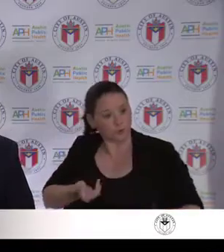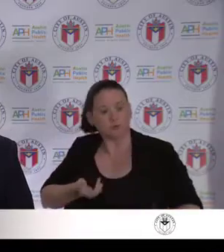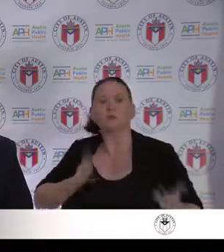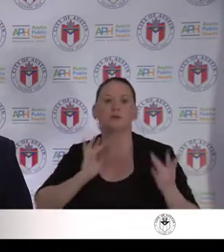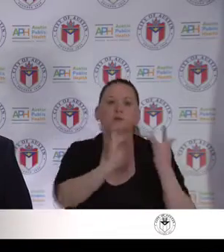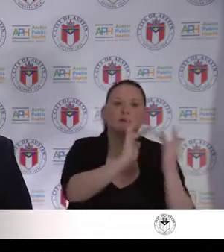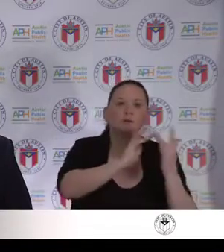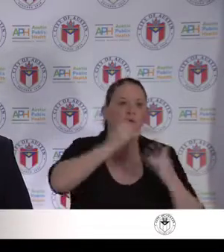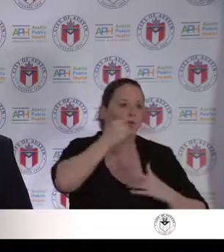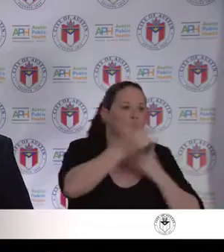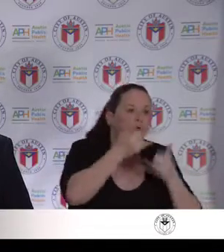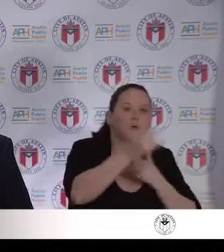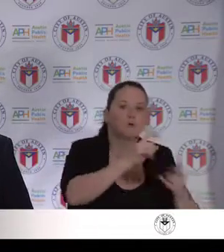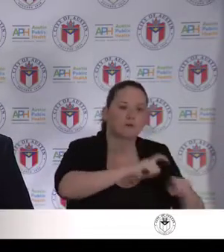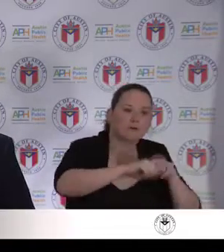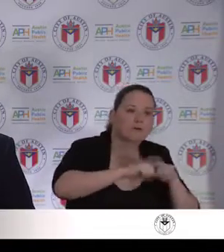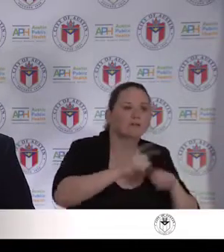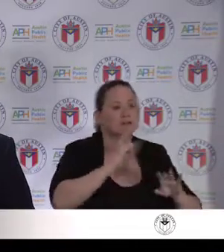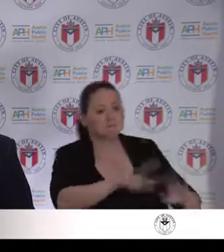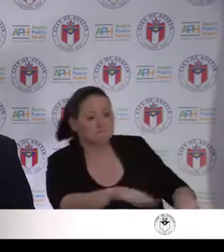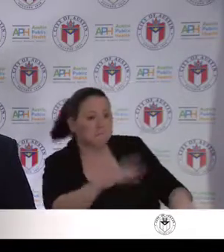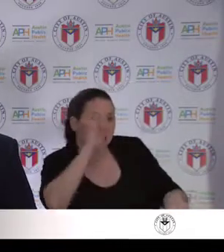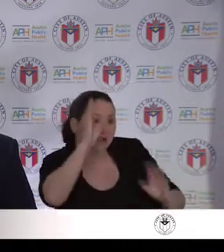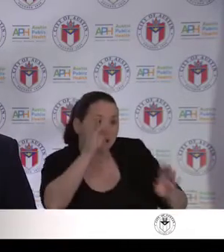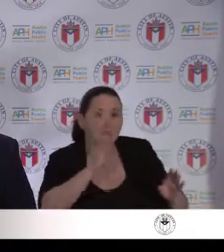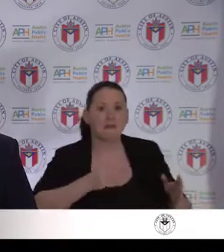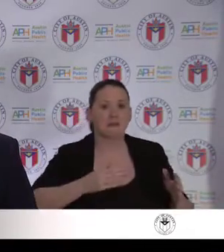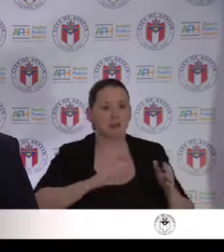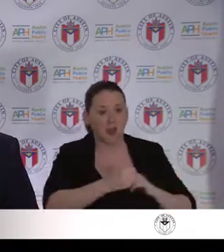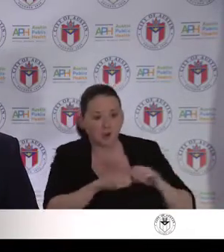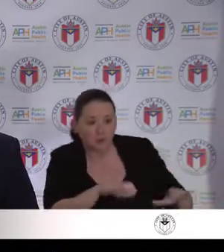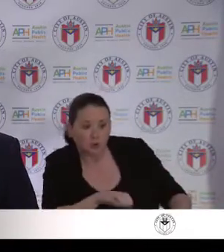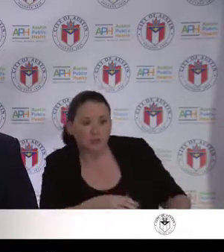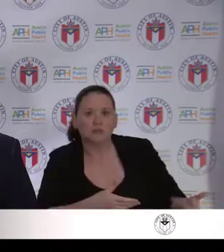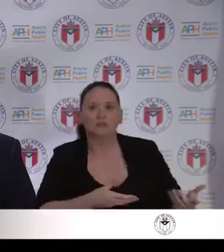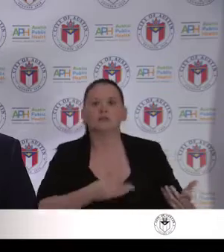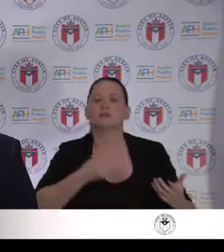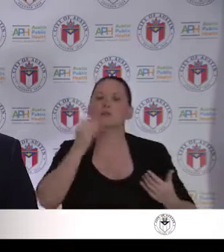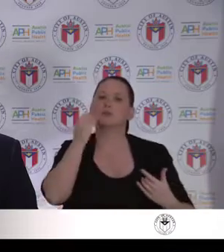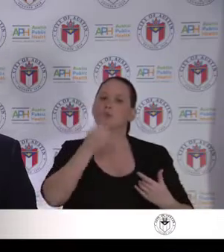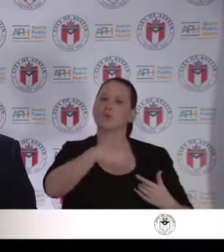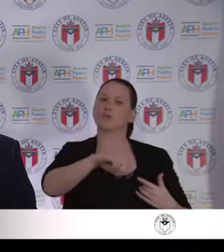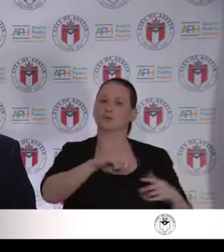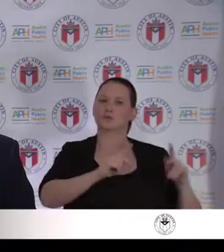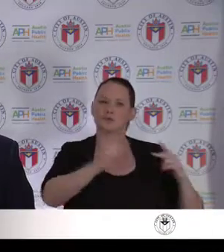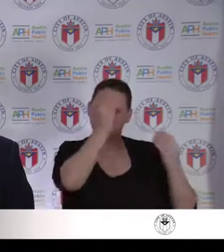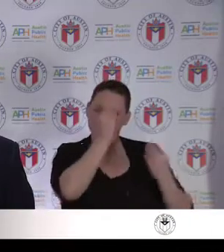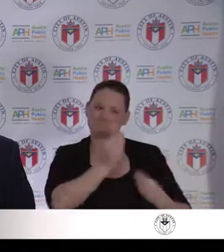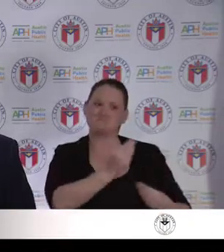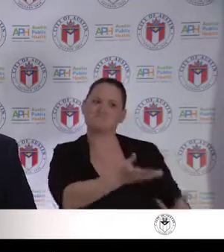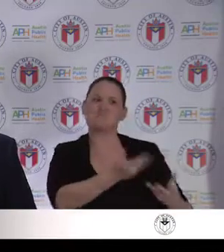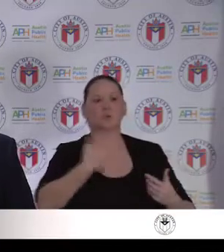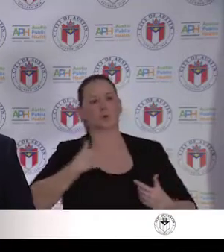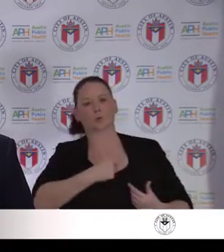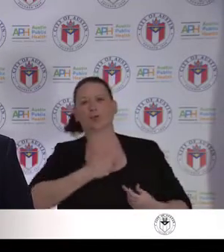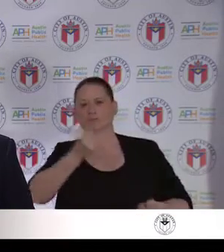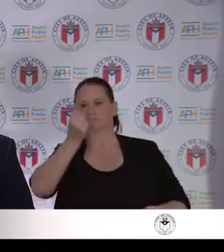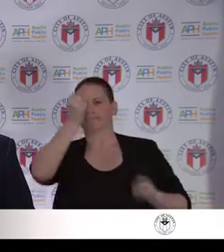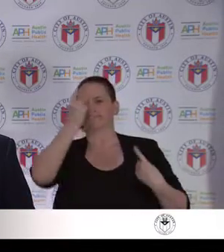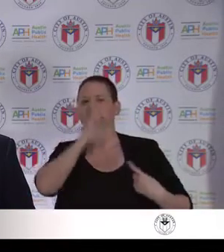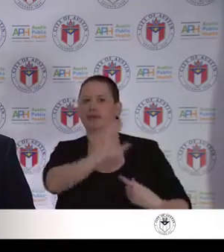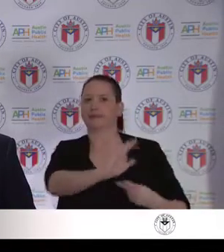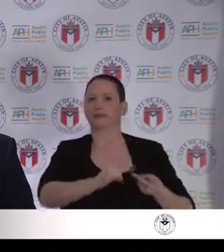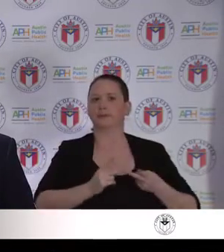out to them, call them just to say hi. Let's know where those folks are, and let them know that we know where